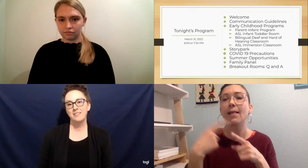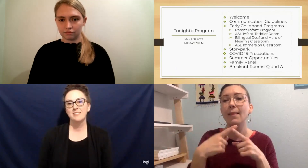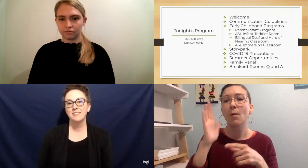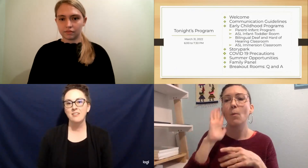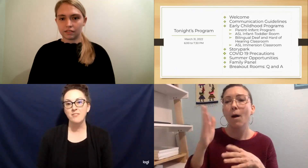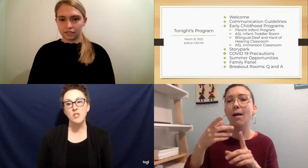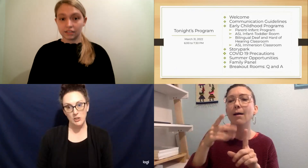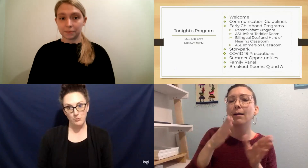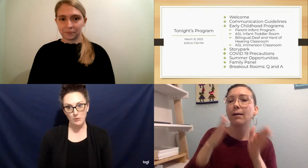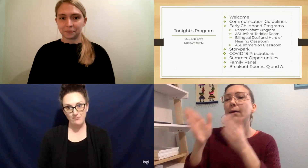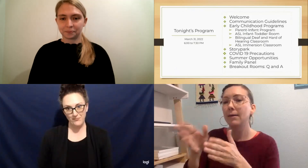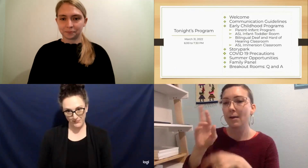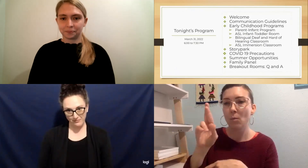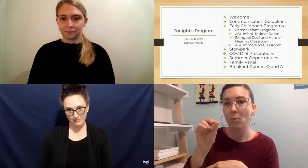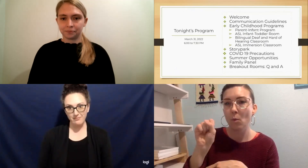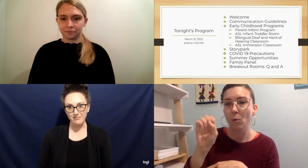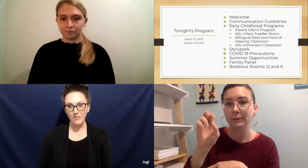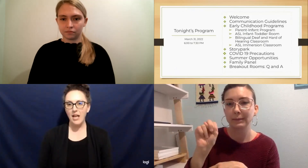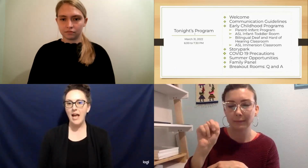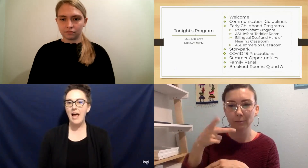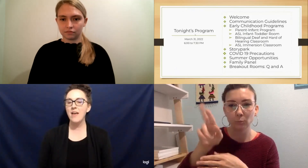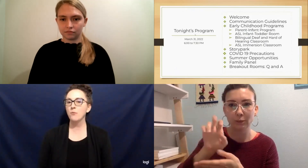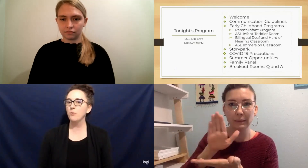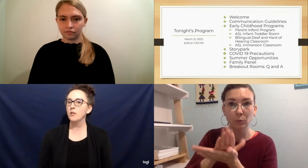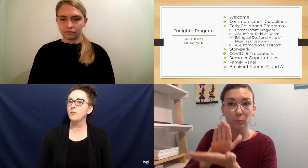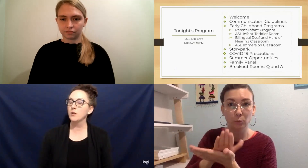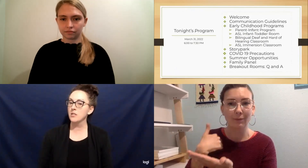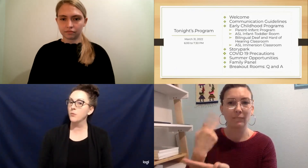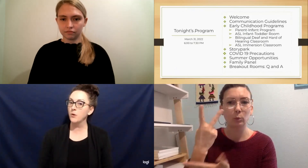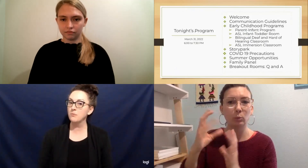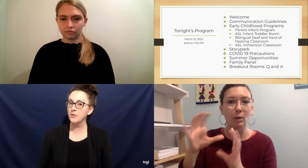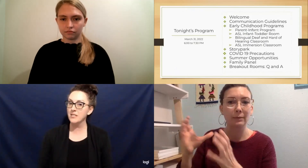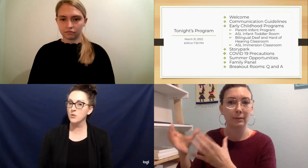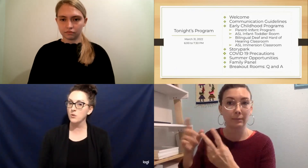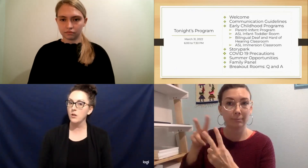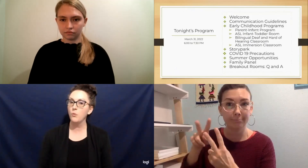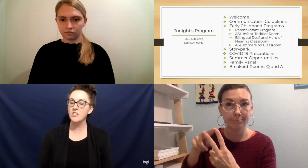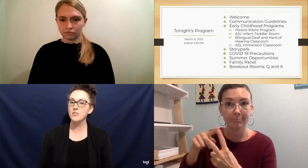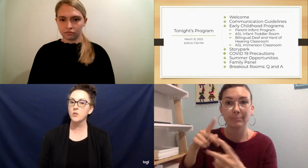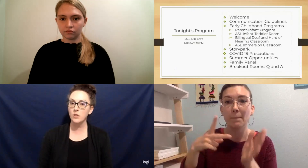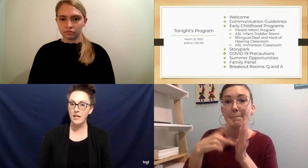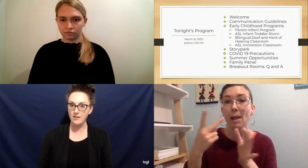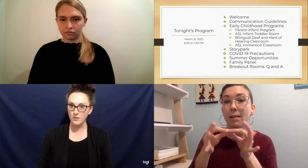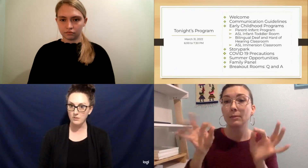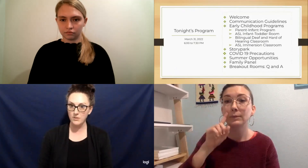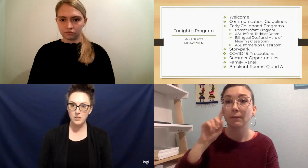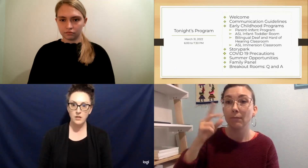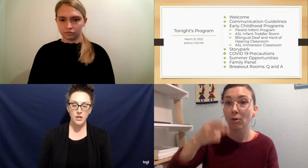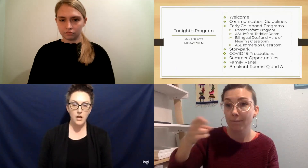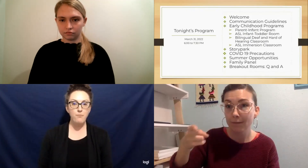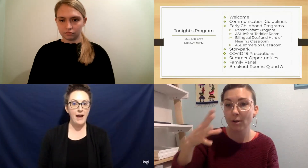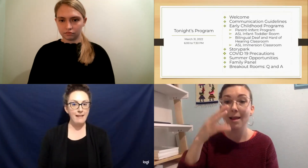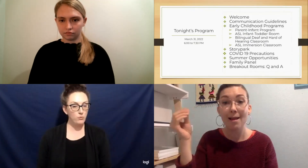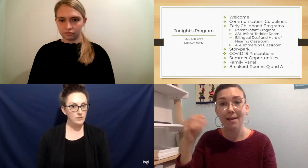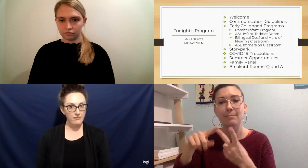ASL Infant Toddler Room. And then we will focus on the Rosen Preschool, which has 2 classrooms,